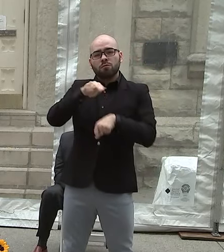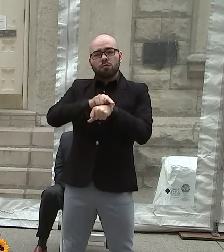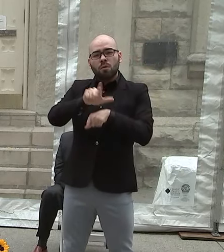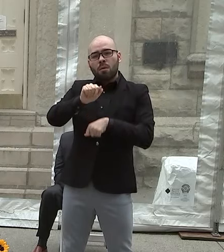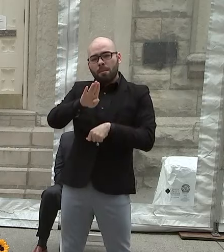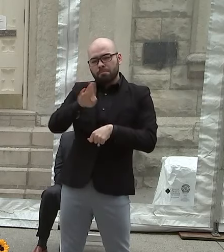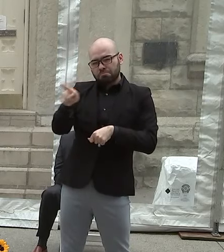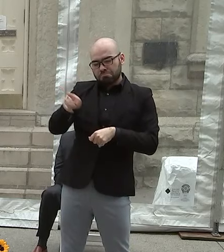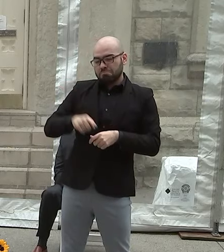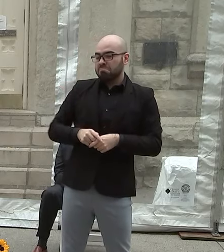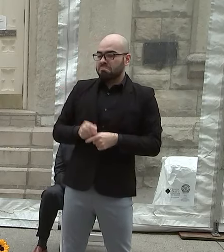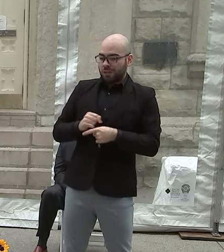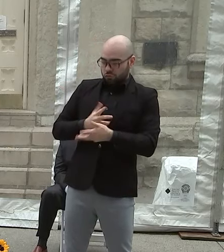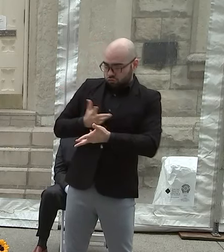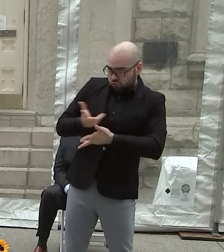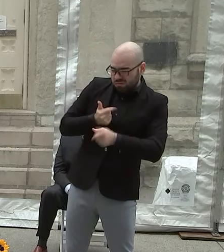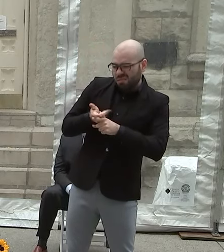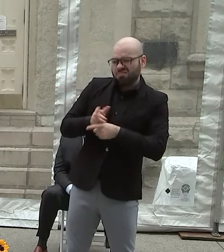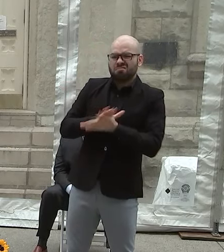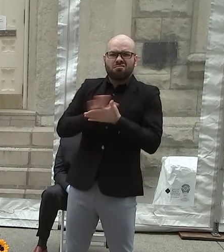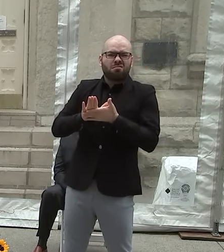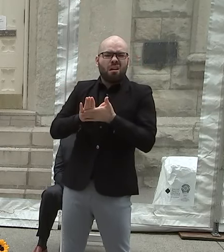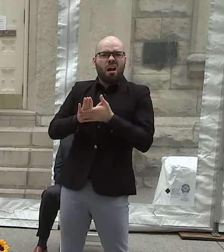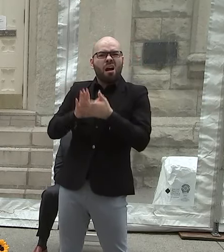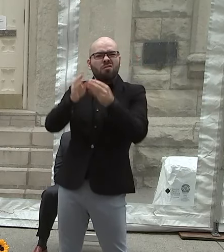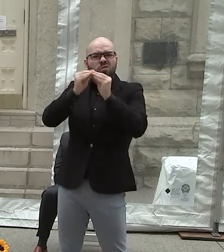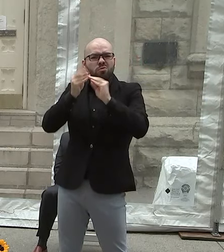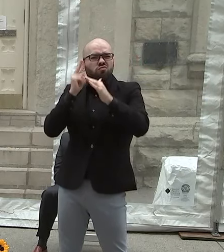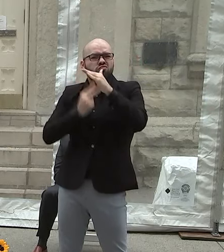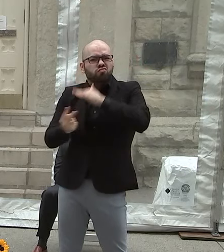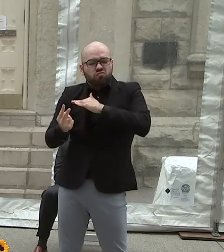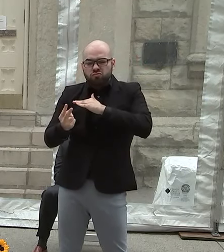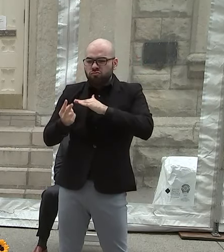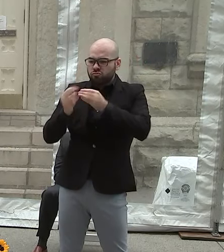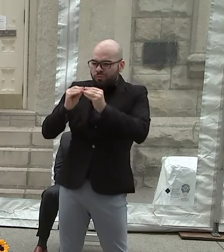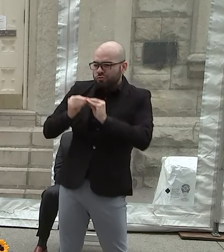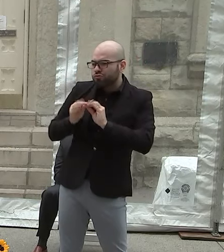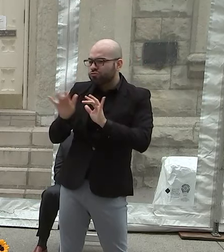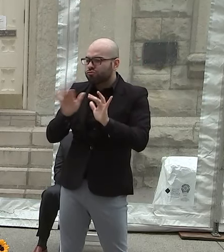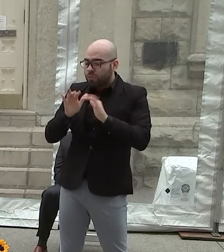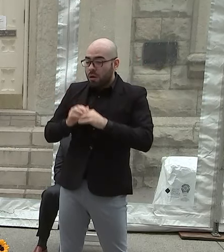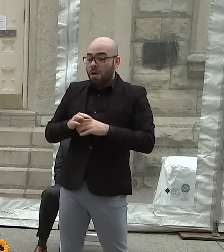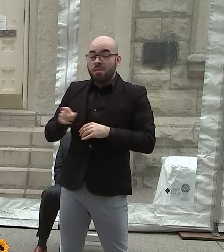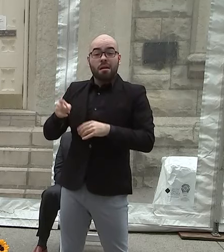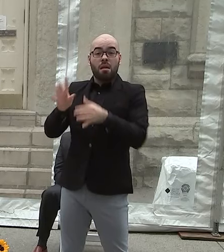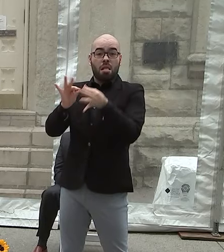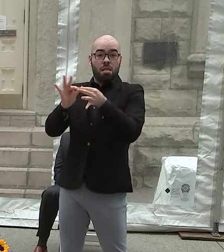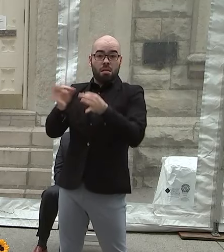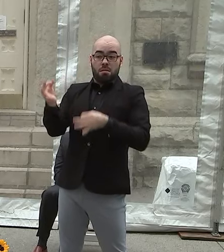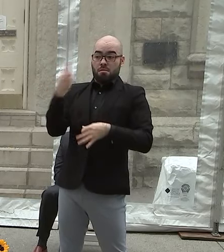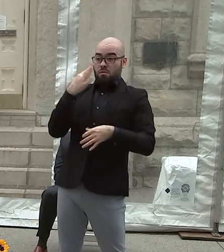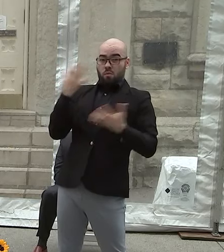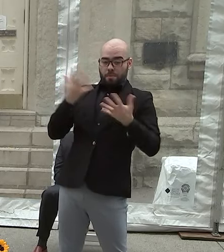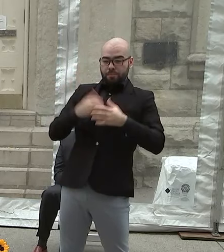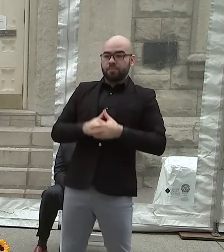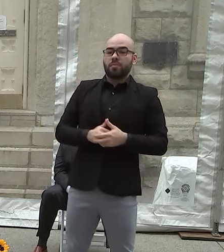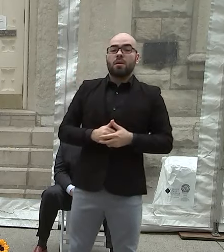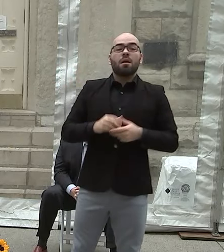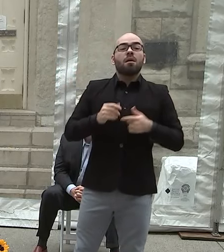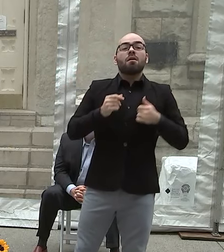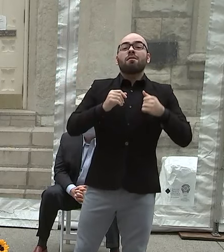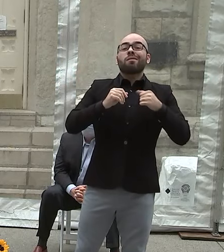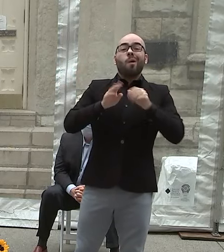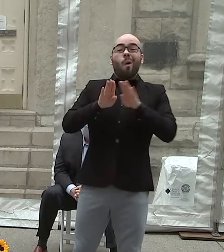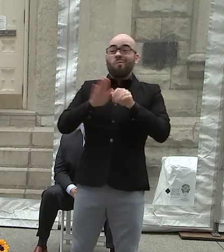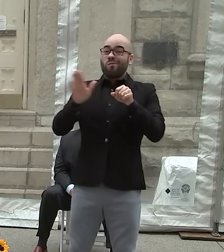doing some really nice projections that are saying when you open at different points, when you open